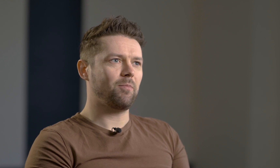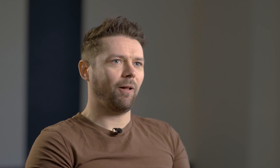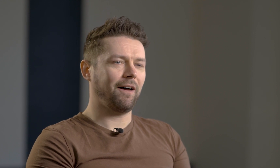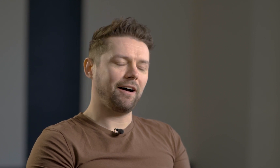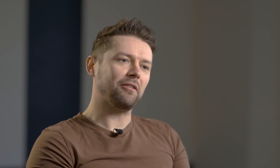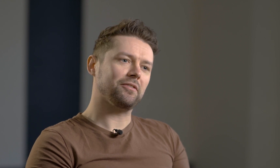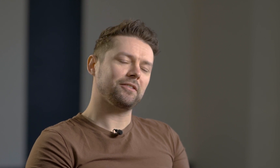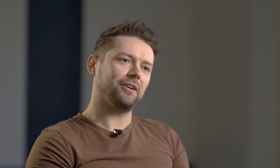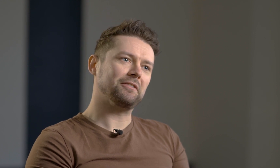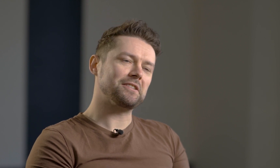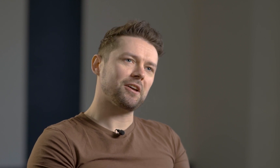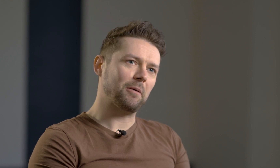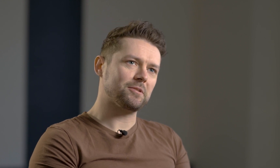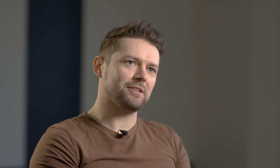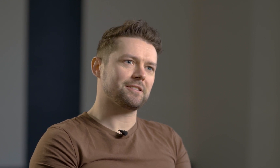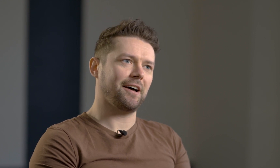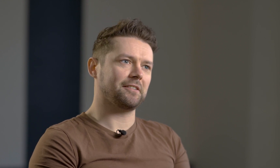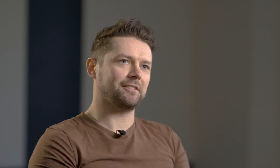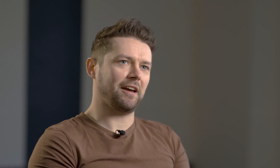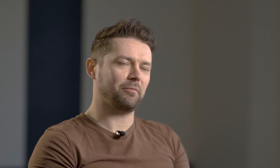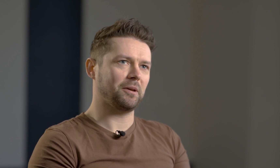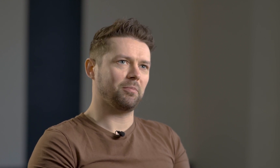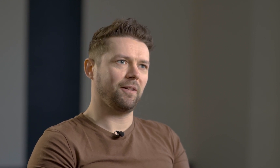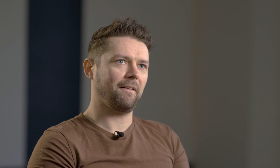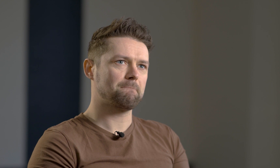people have of interpreters and deaf people